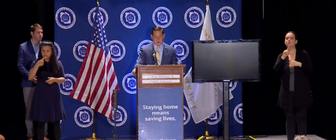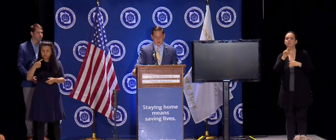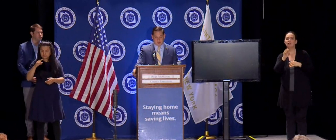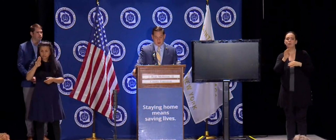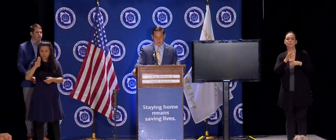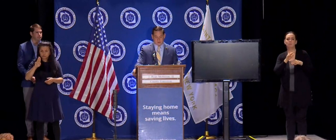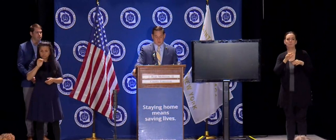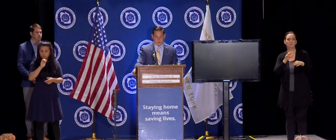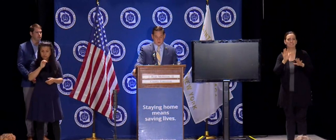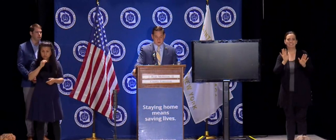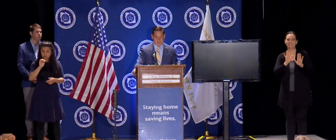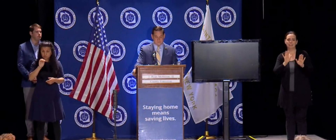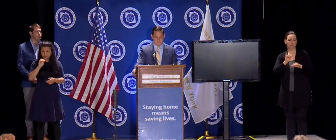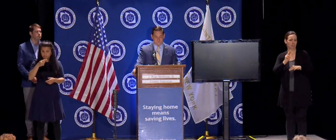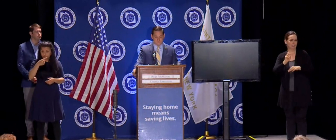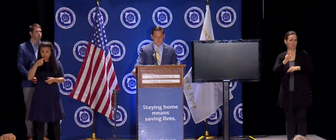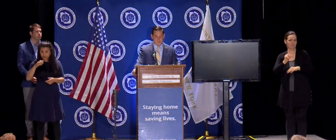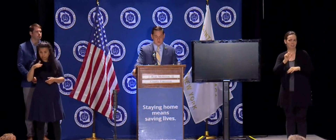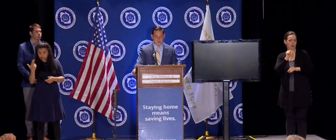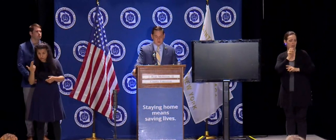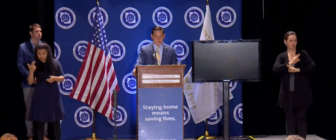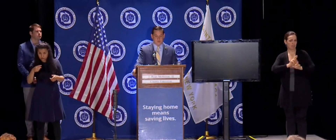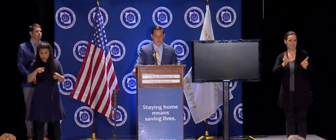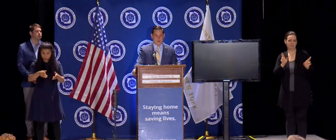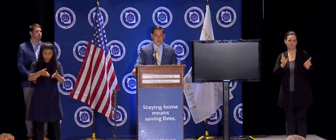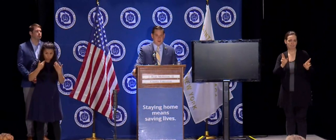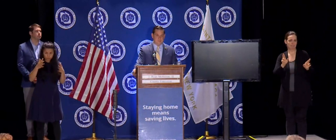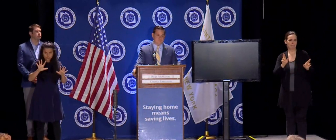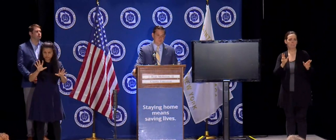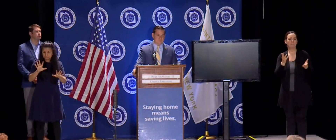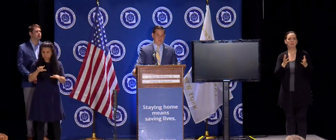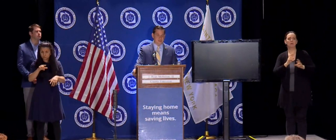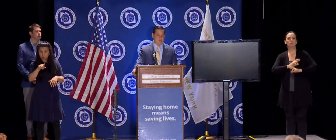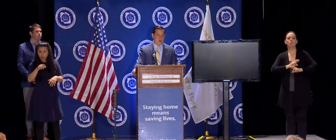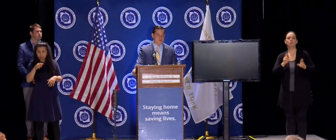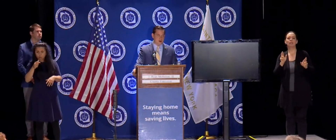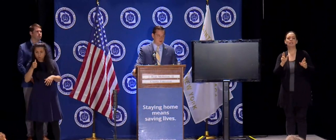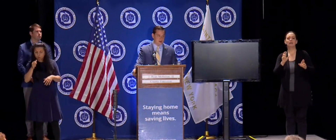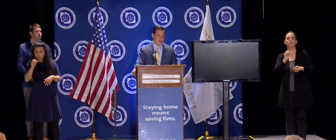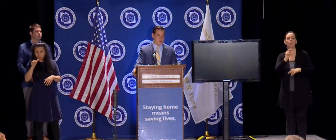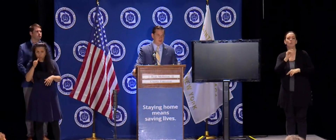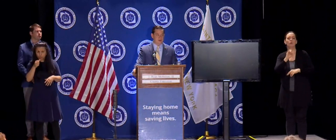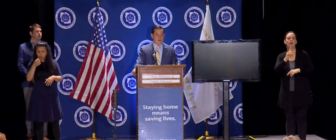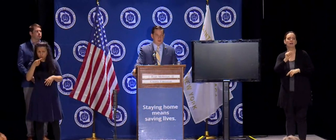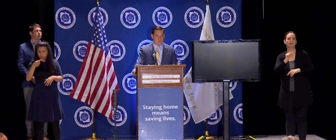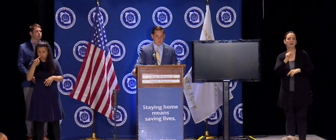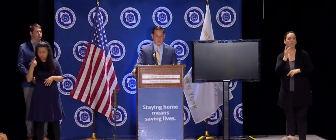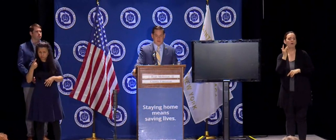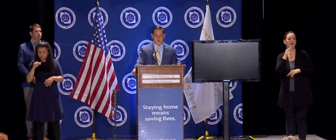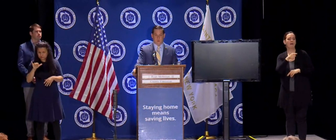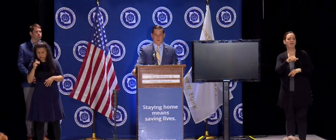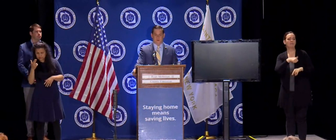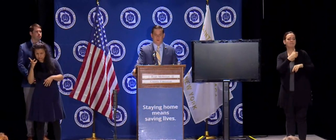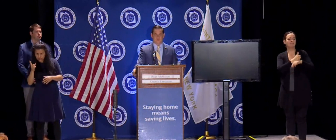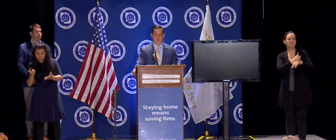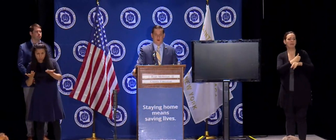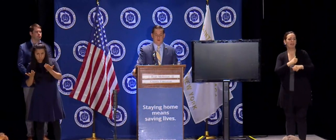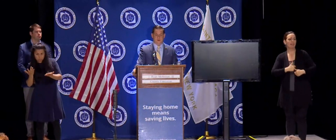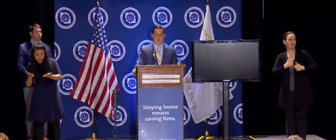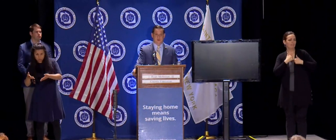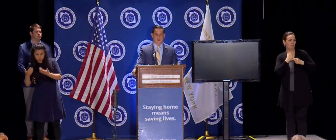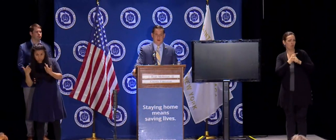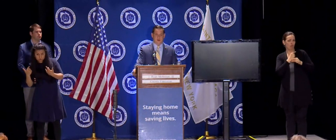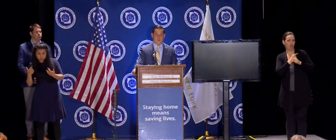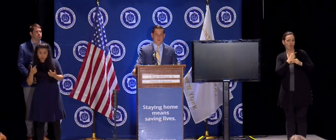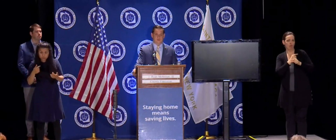Oneida Lake Shores. Certainly need to get your lifeguards ready. We got some work to do as far